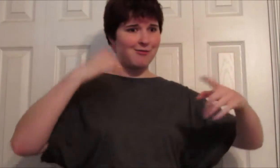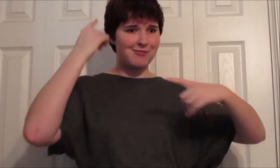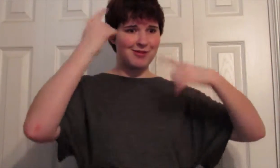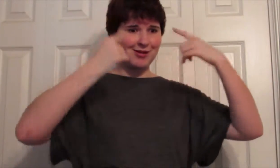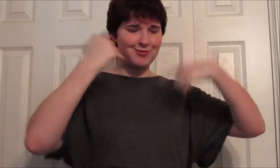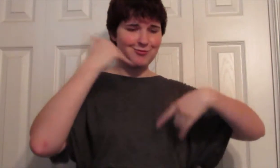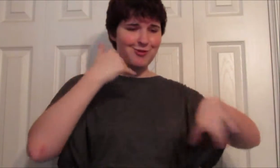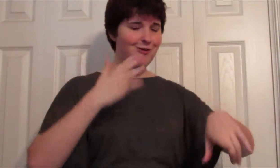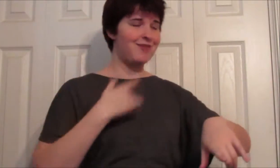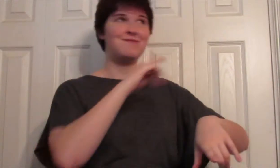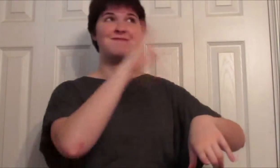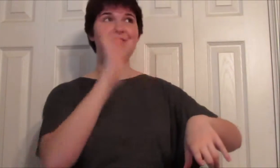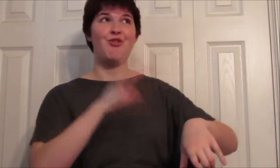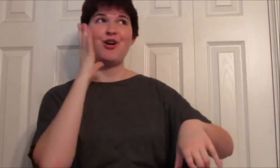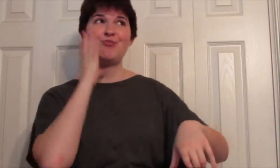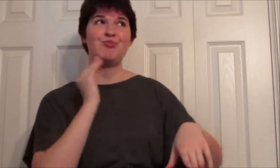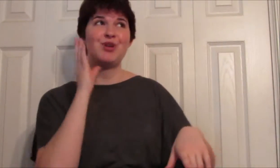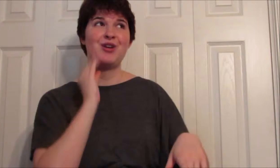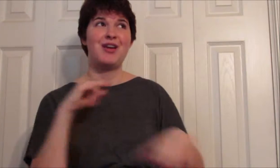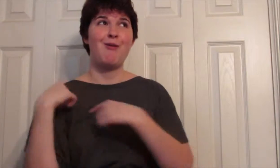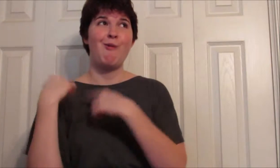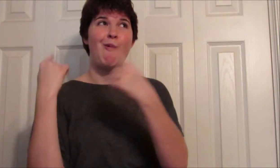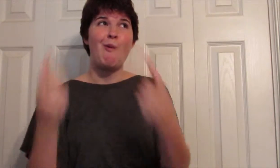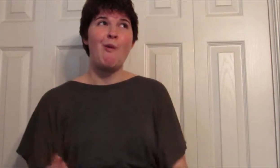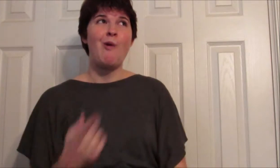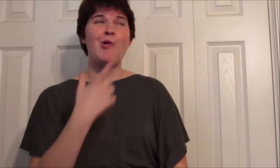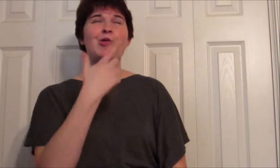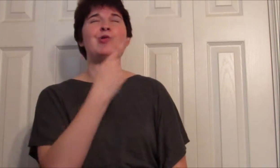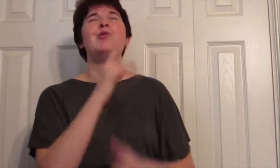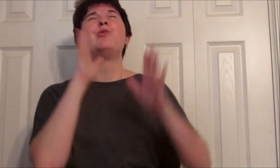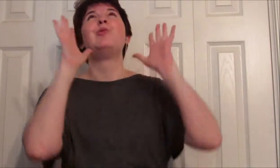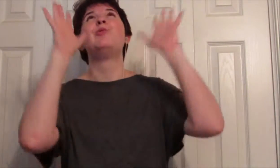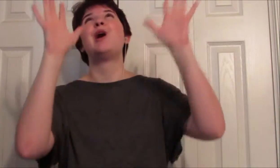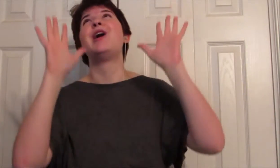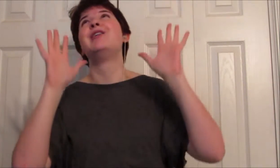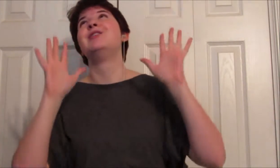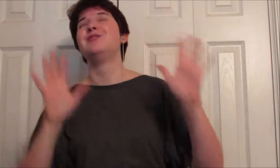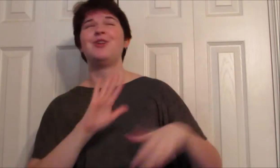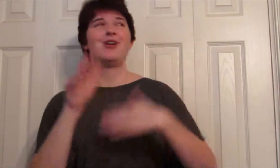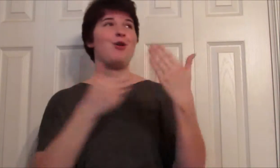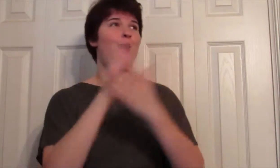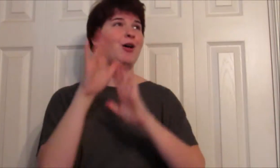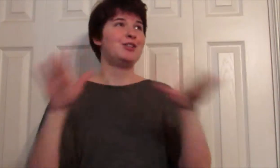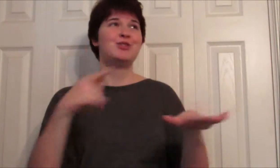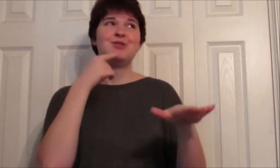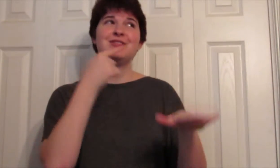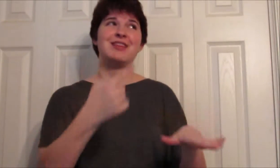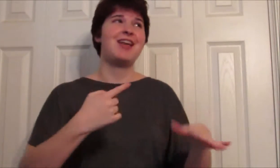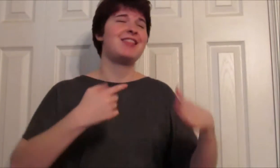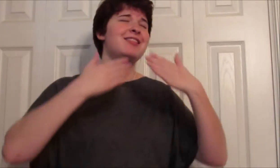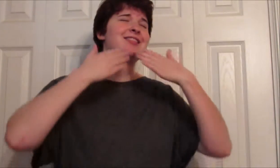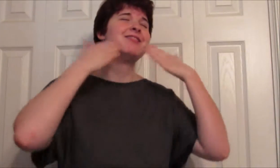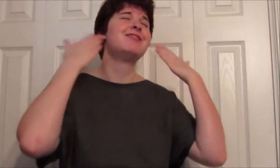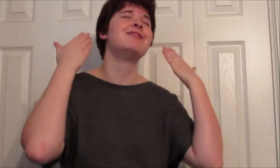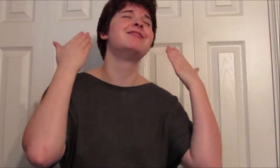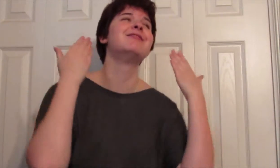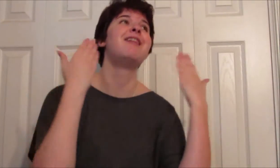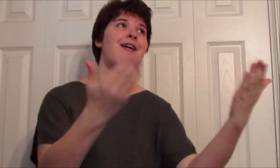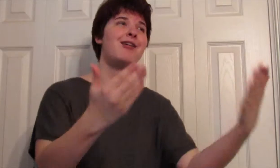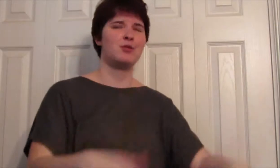wonder that I have never experienced as a child. You are a humanitarian in the name of children everywhere. I salute you, Aunt